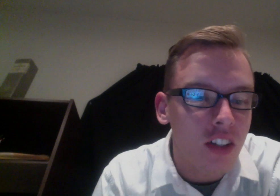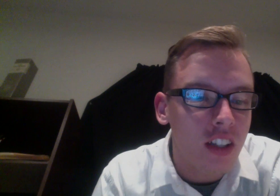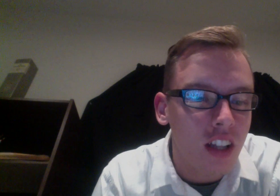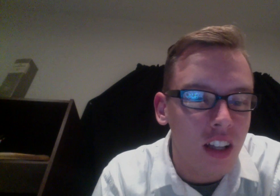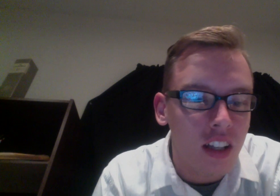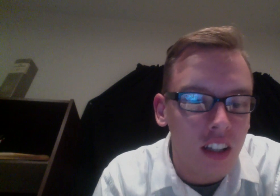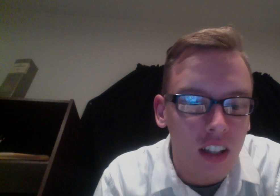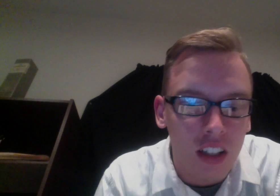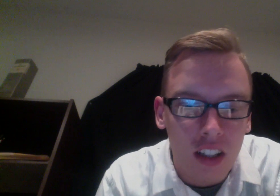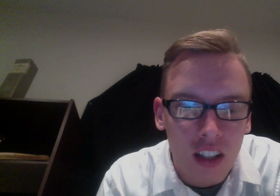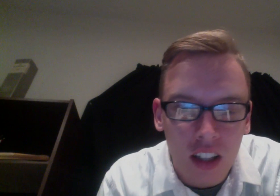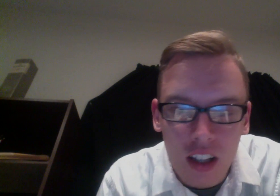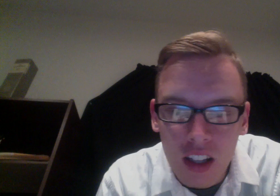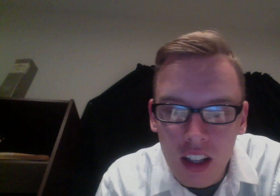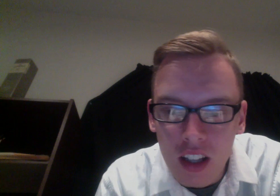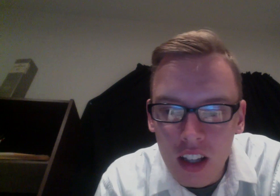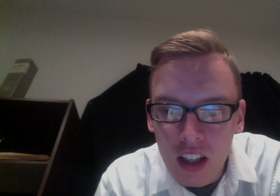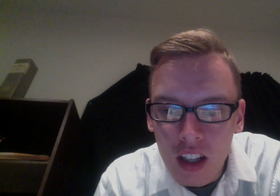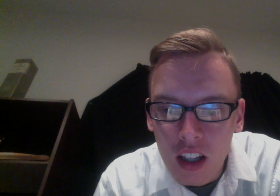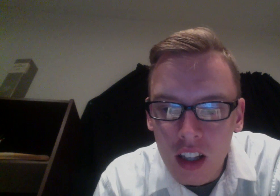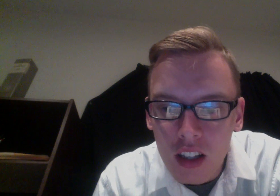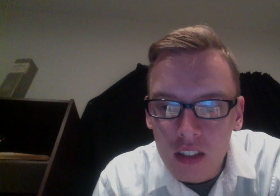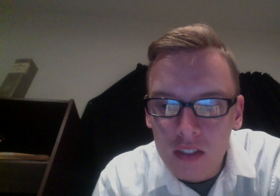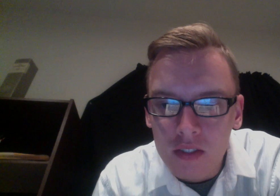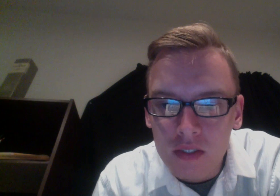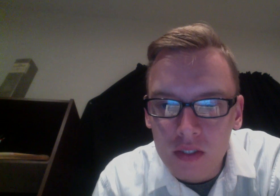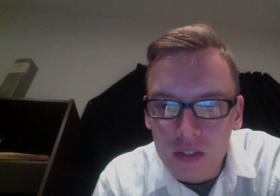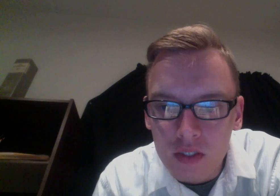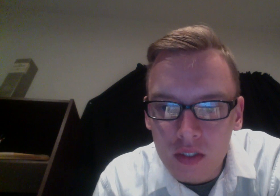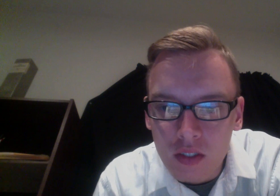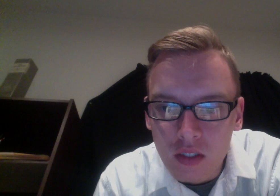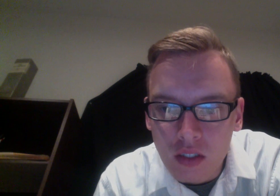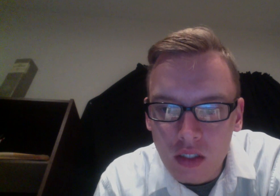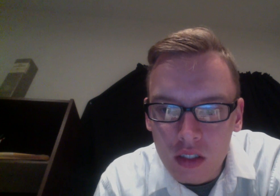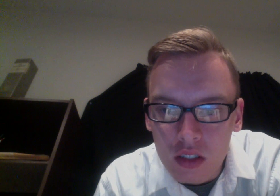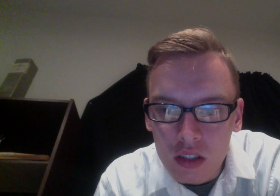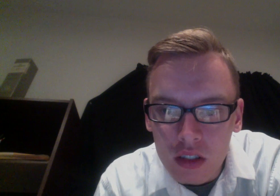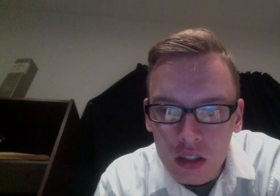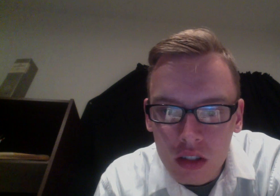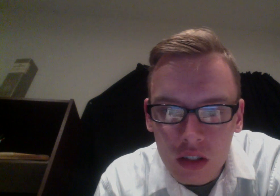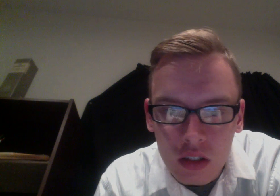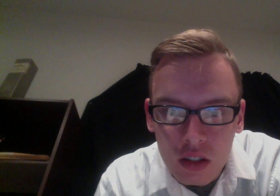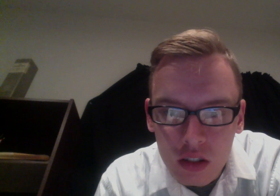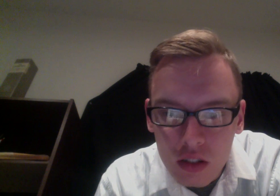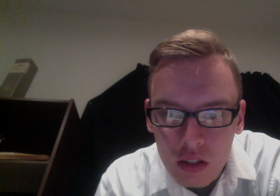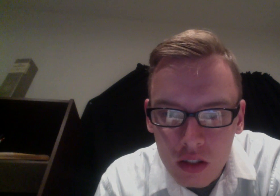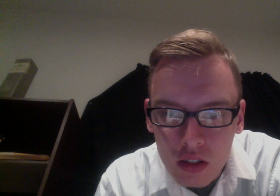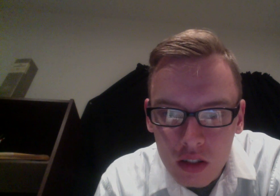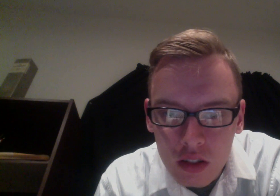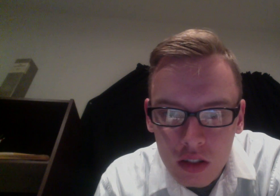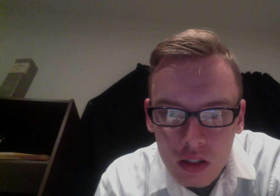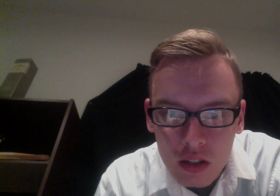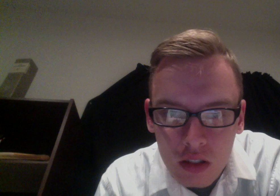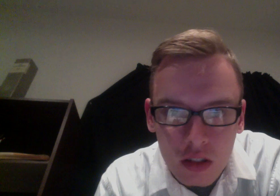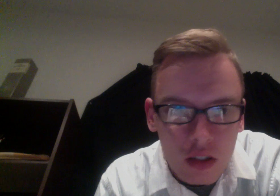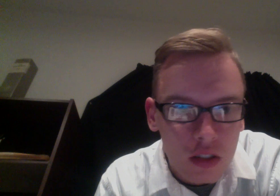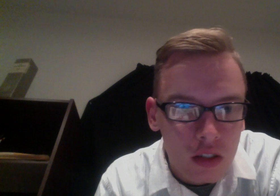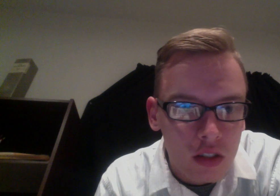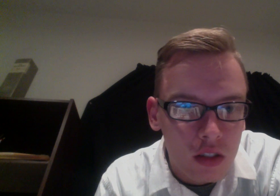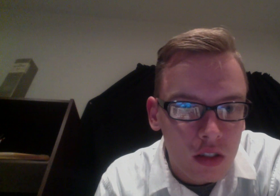literally. Me, I have the Air. But like, I can swipe my fingers 3 this way and it'll show me all the things that I have.